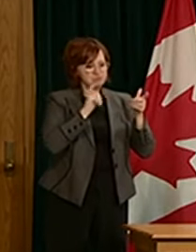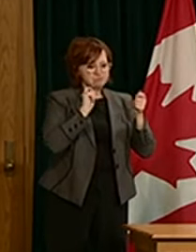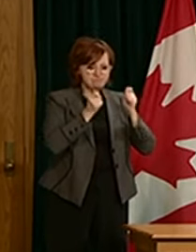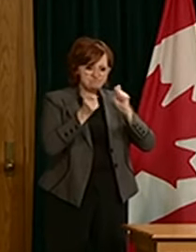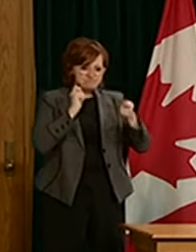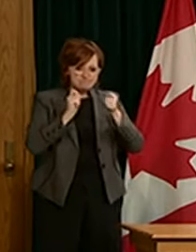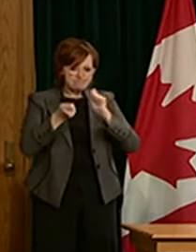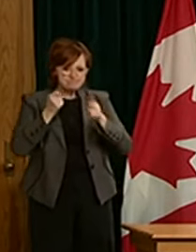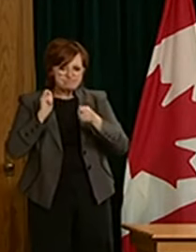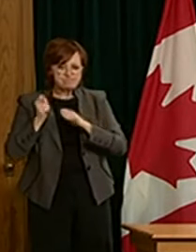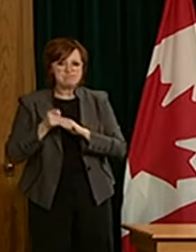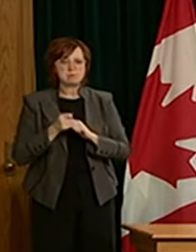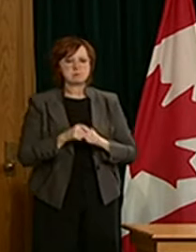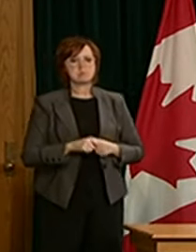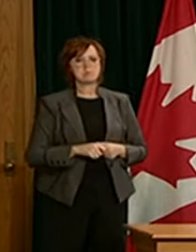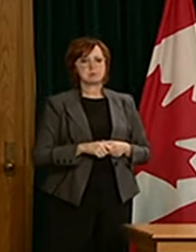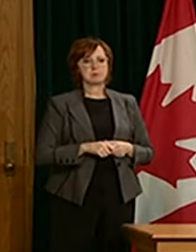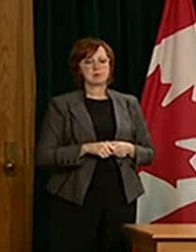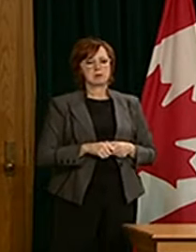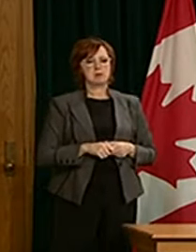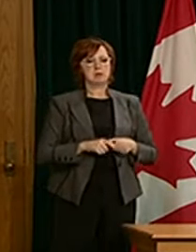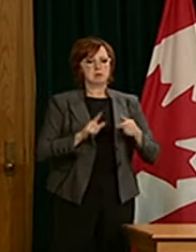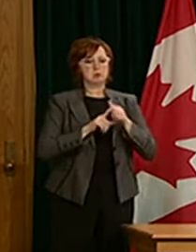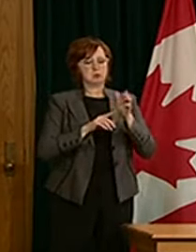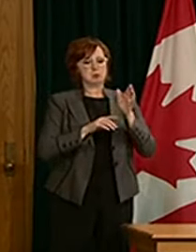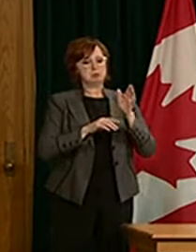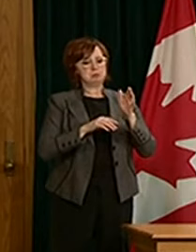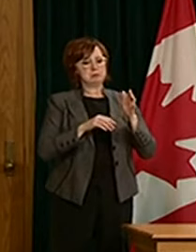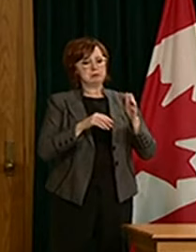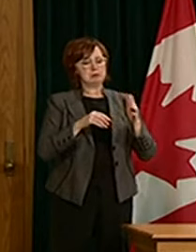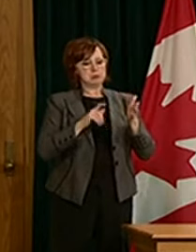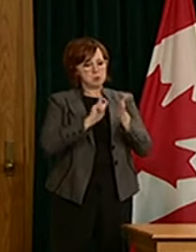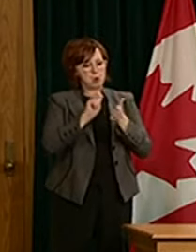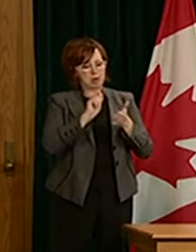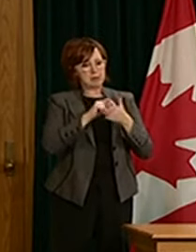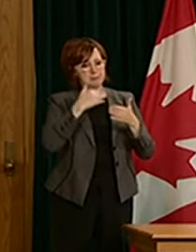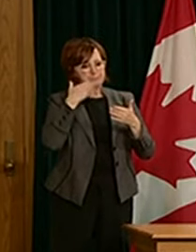to provide even a further maturity in our ability to support the model.